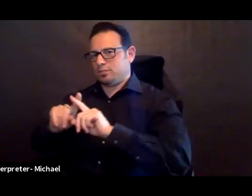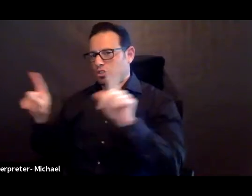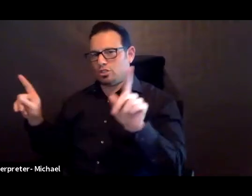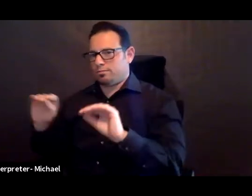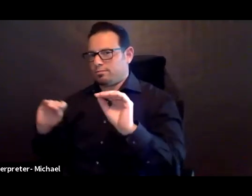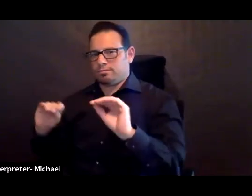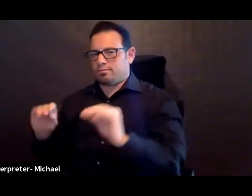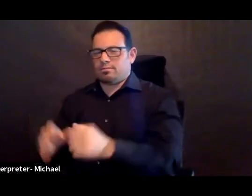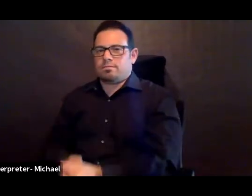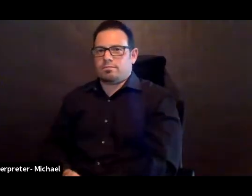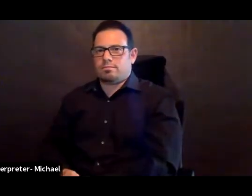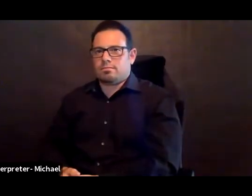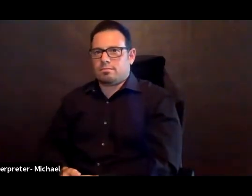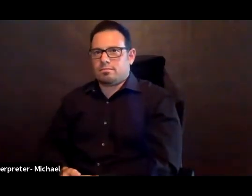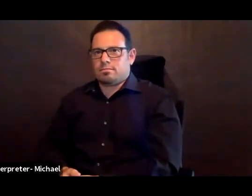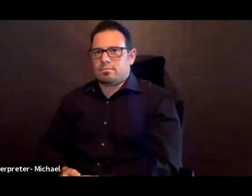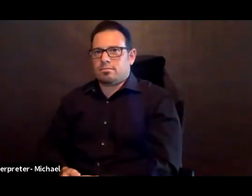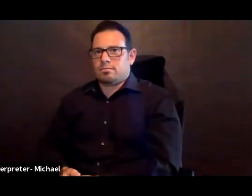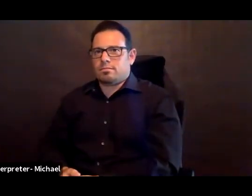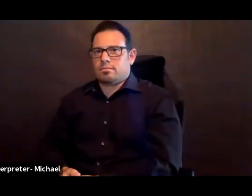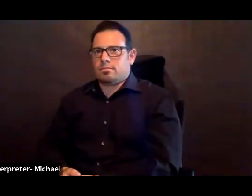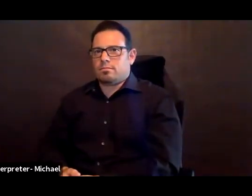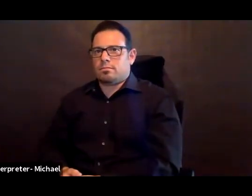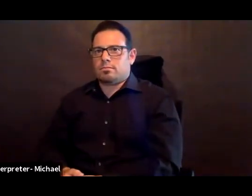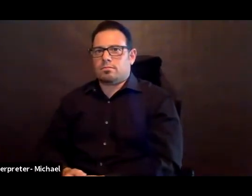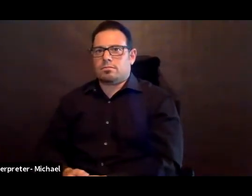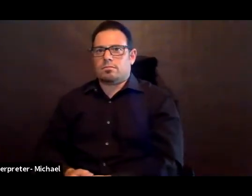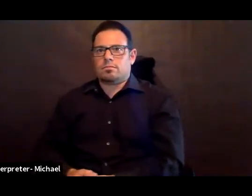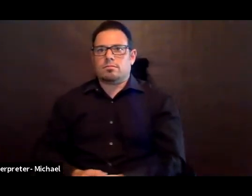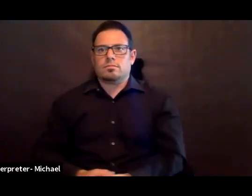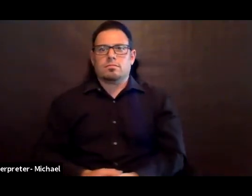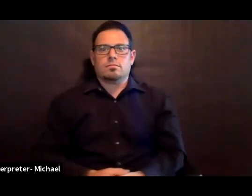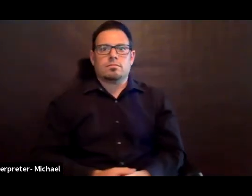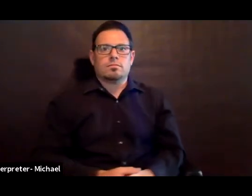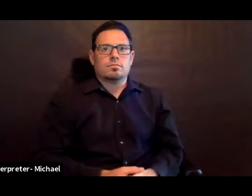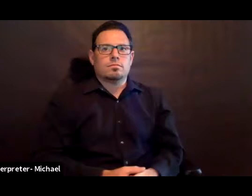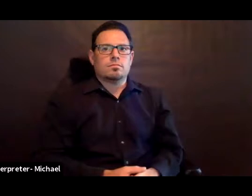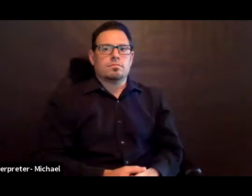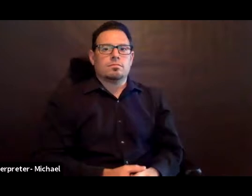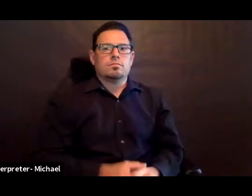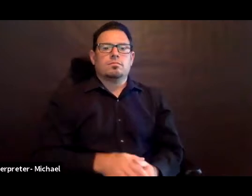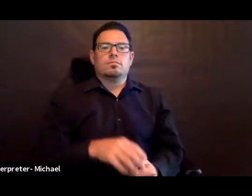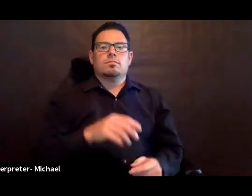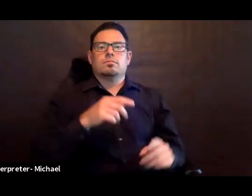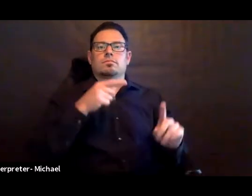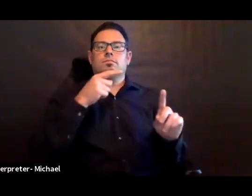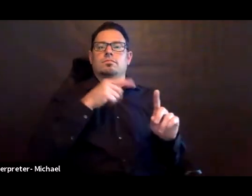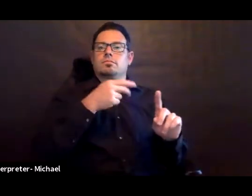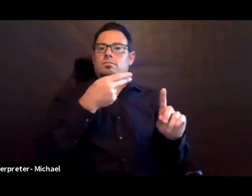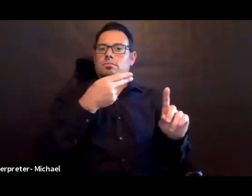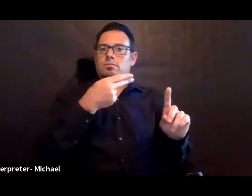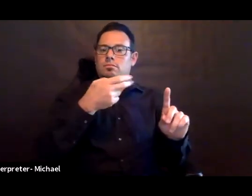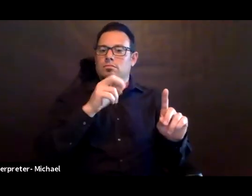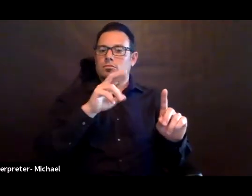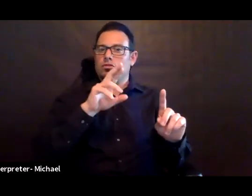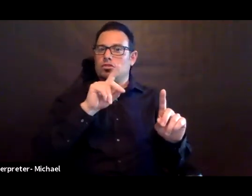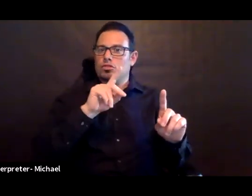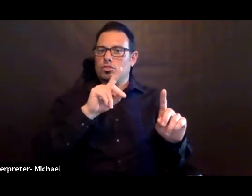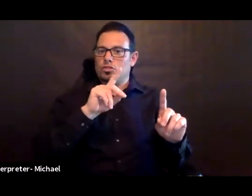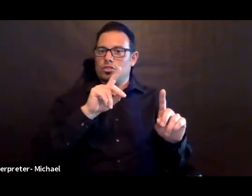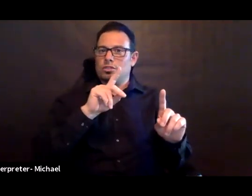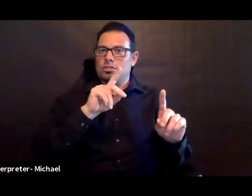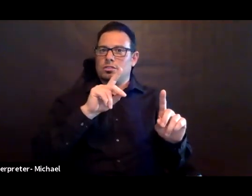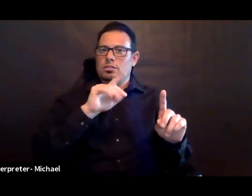the transmissibility of a virus, and that's part of the reason that you're hearing some